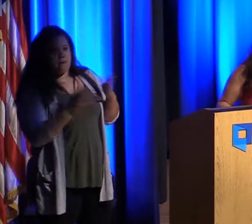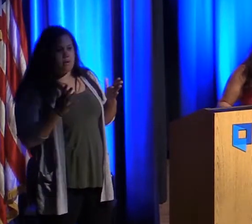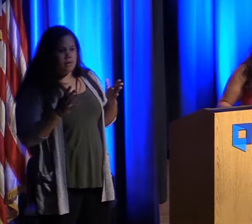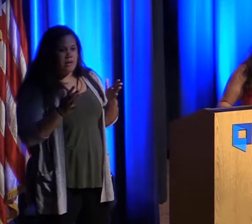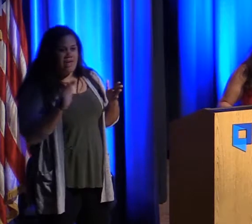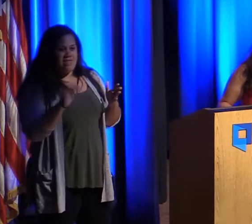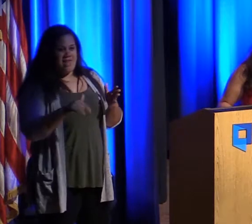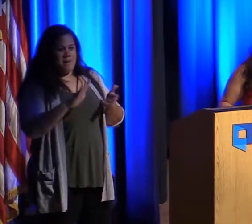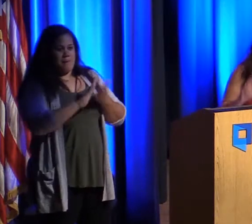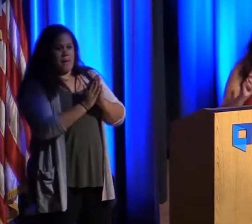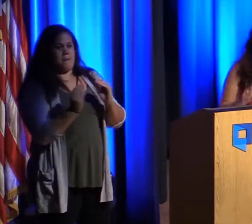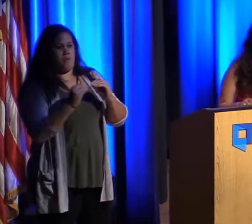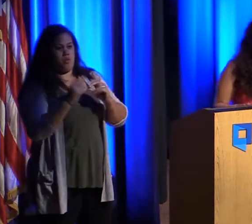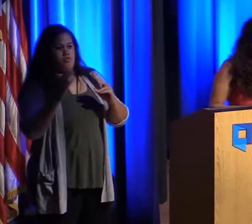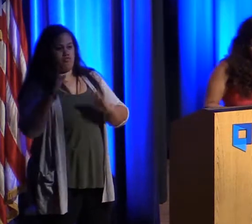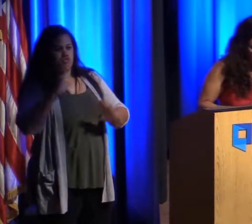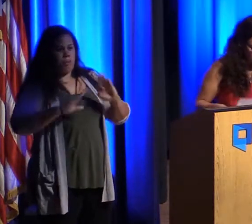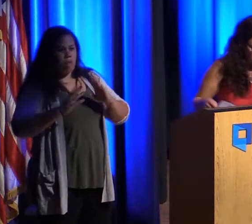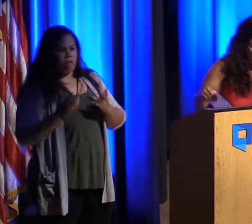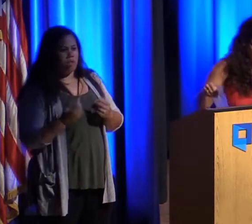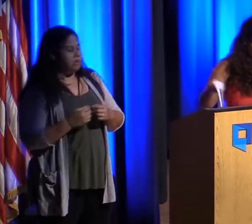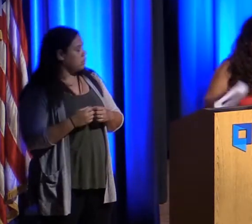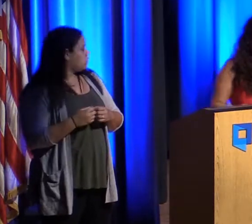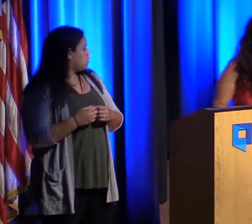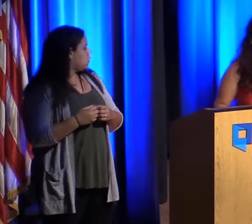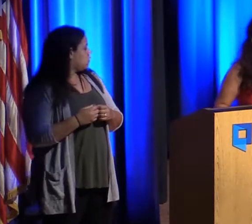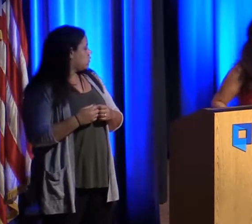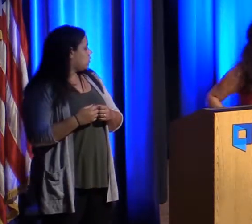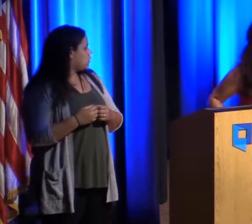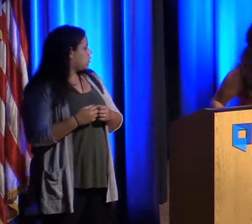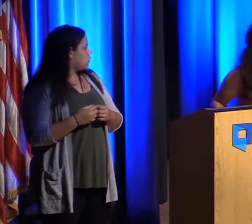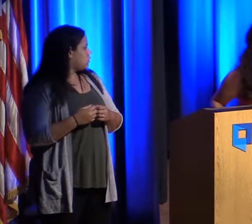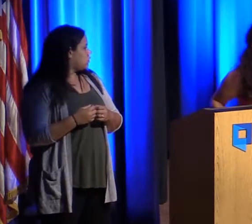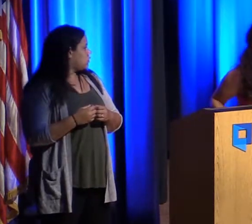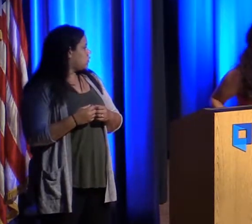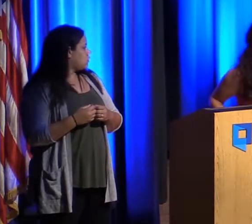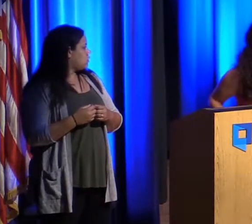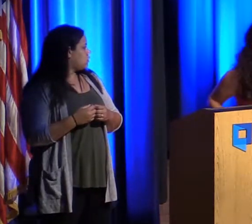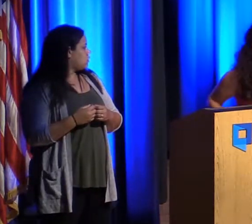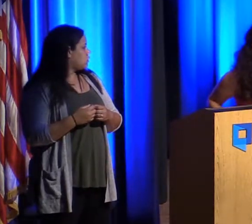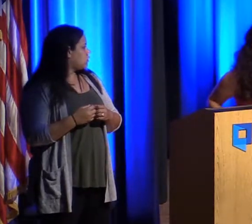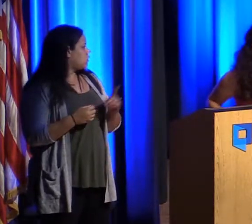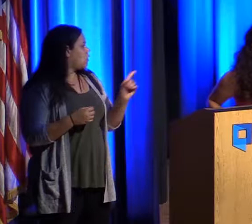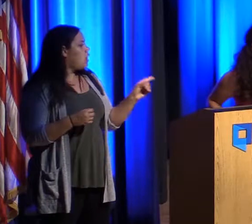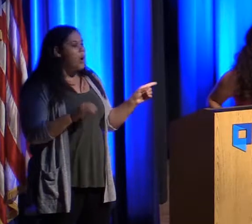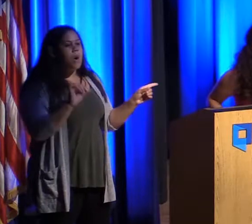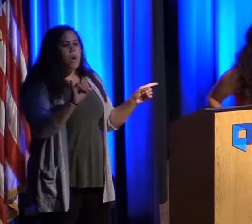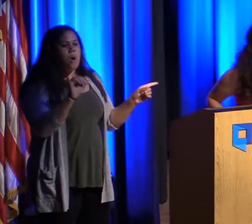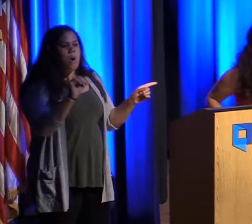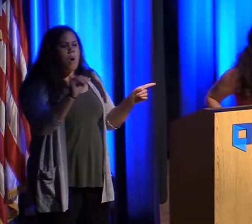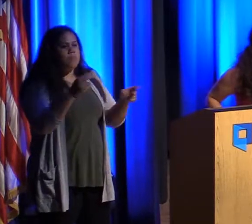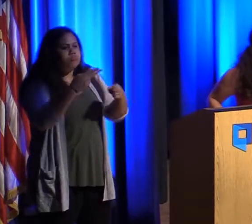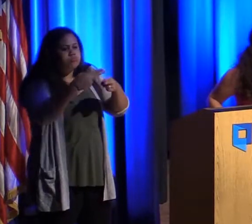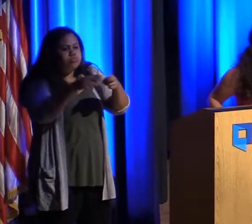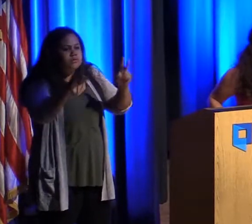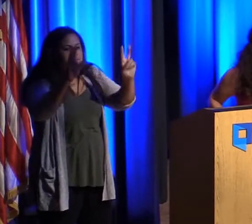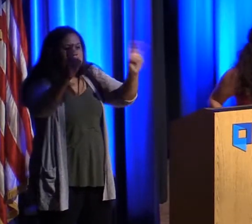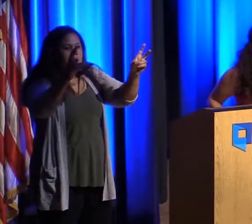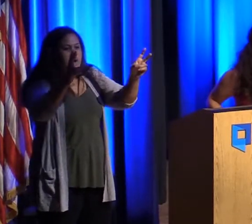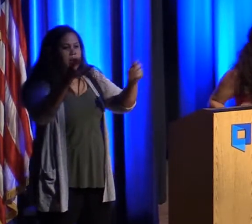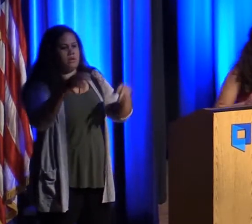can get ourselves into trouble. I also want to speak very, very briefly about color blindness. So